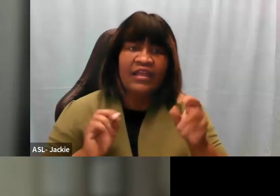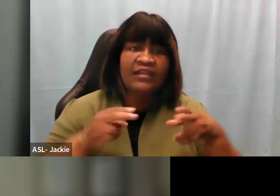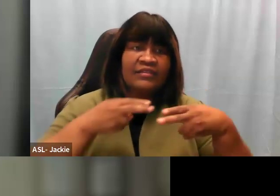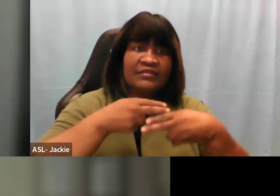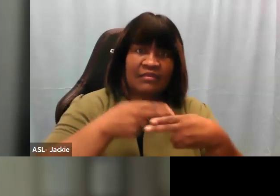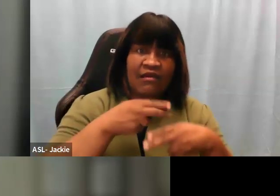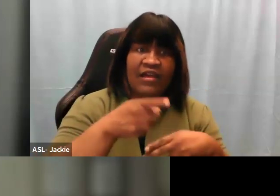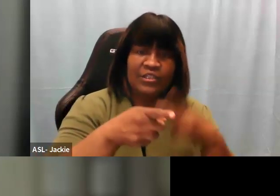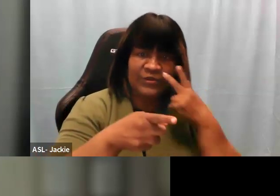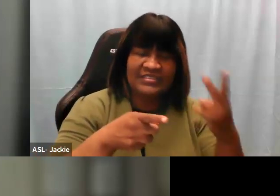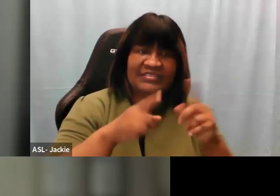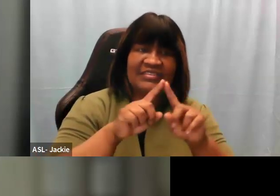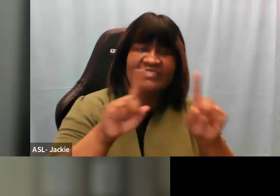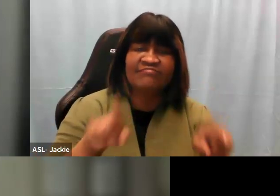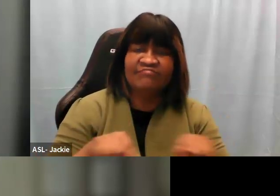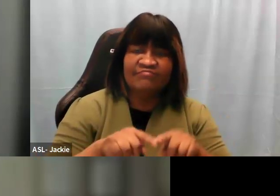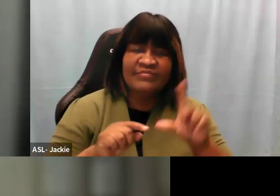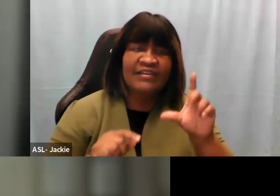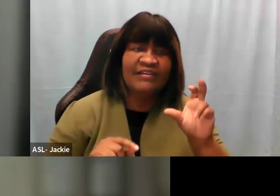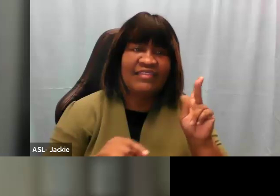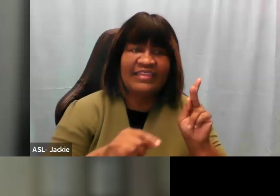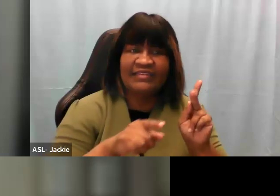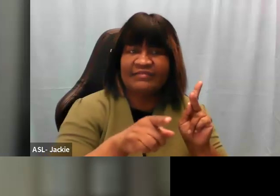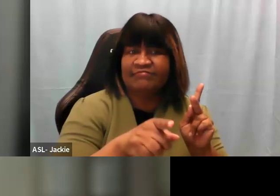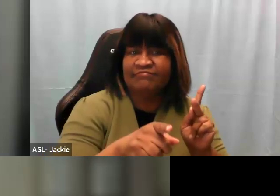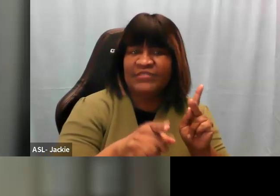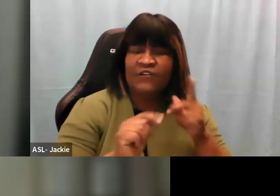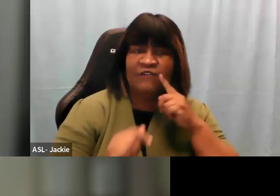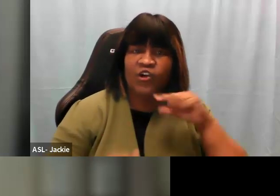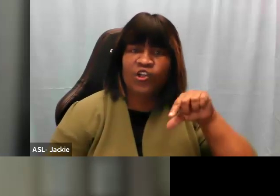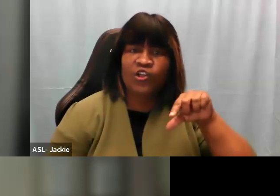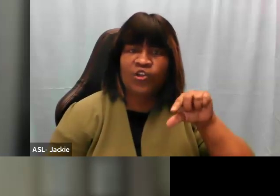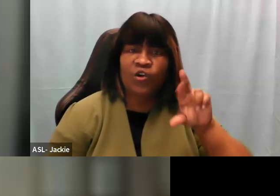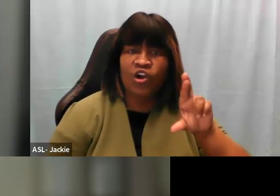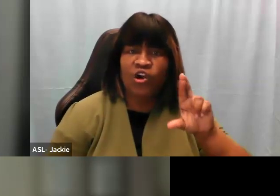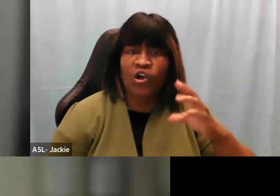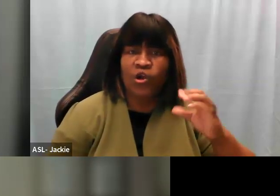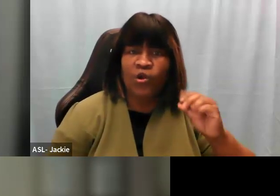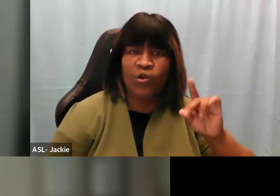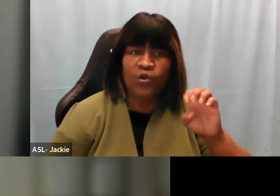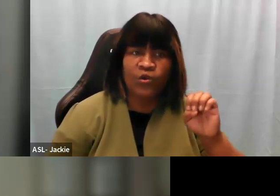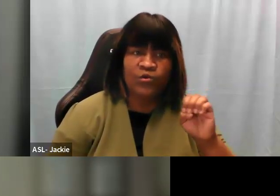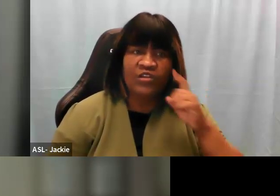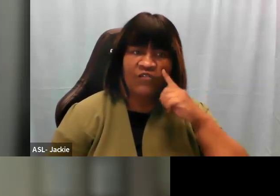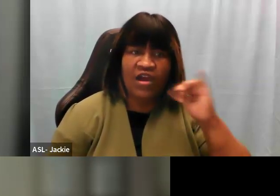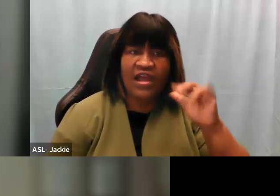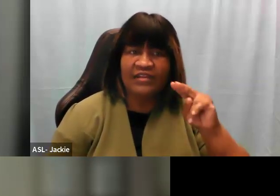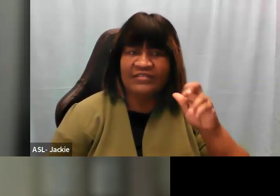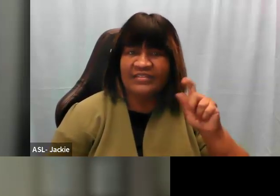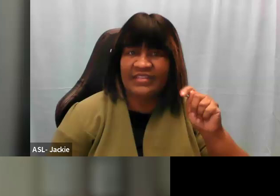is also a link to the QR code to the IL Summit in September.